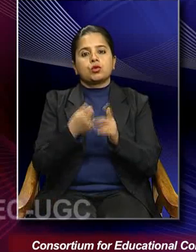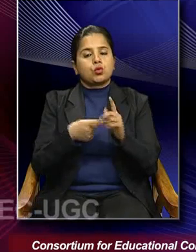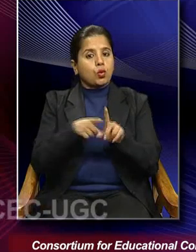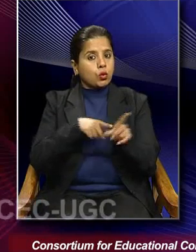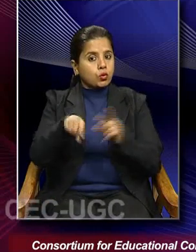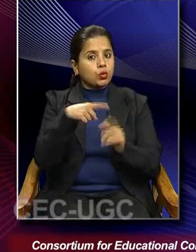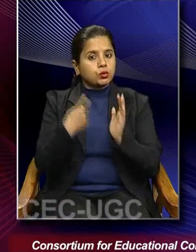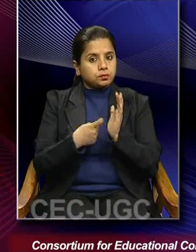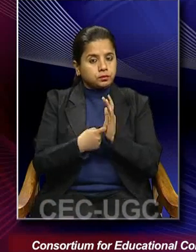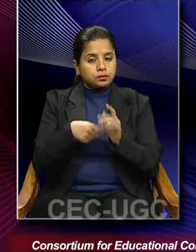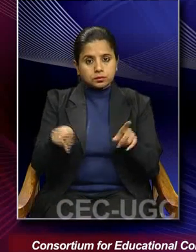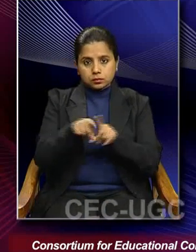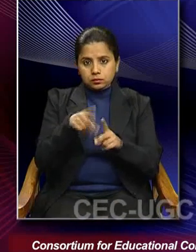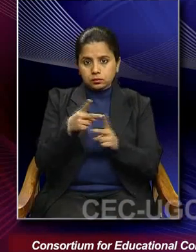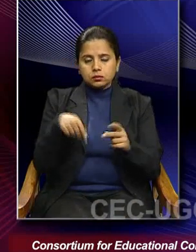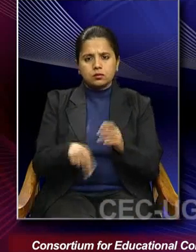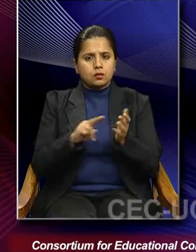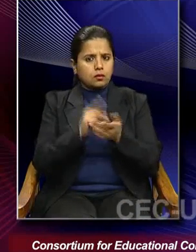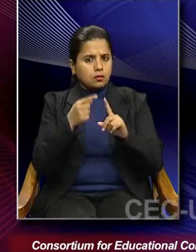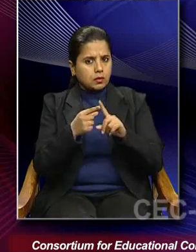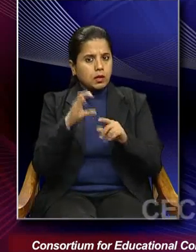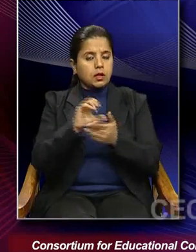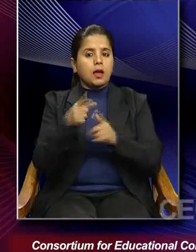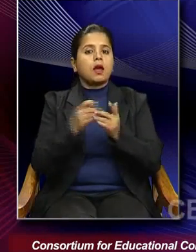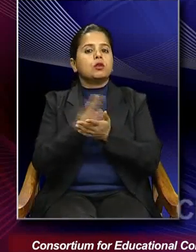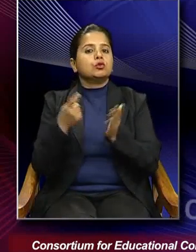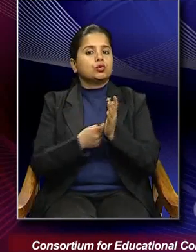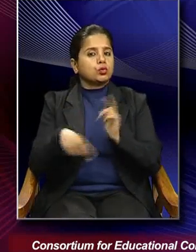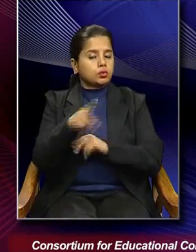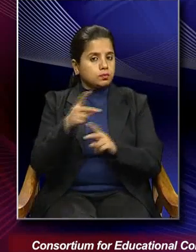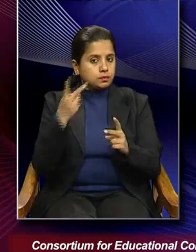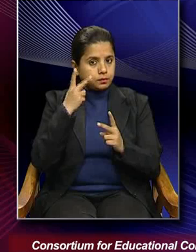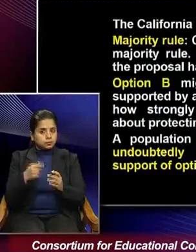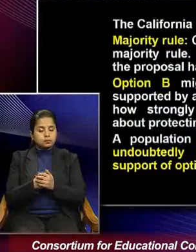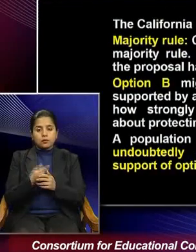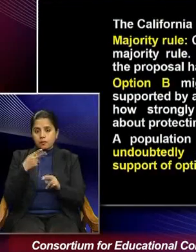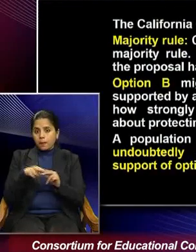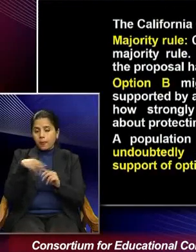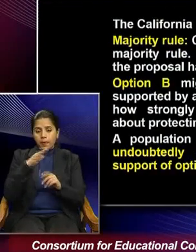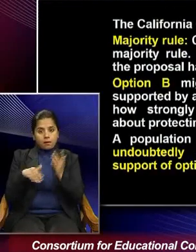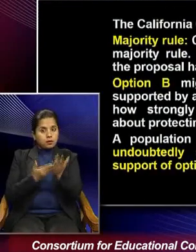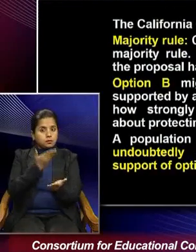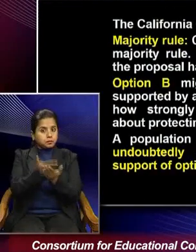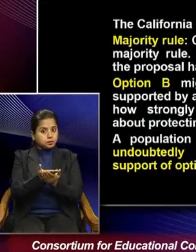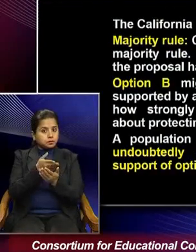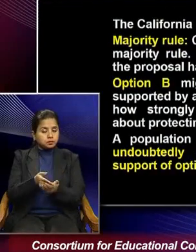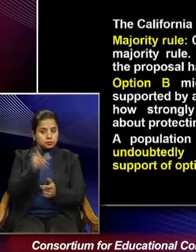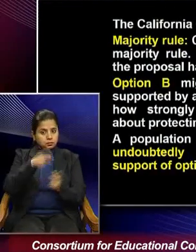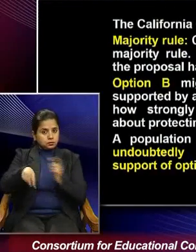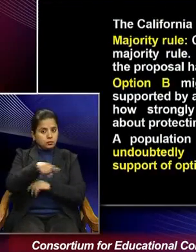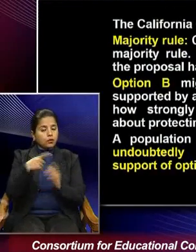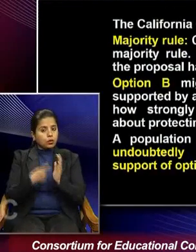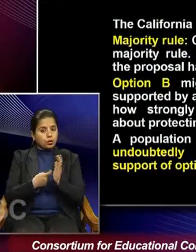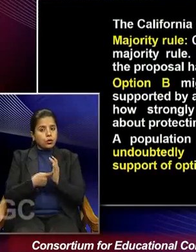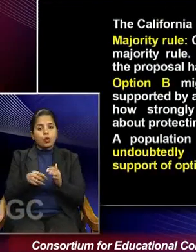study of California Natchcacker. Now, under this, if we apply the majority rule, then